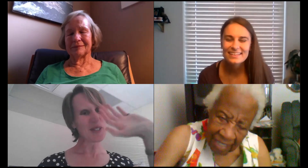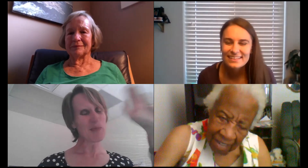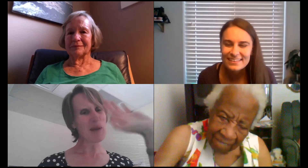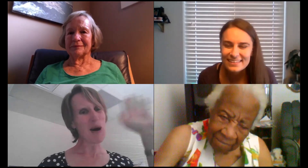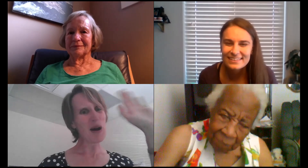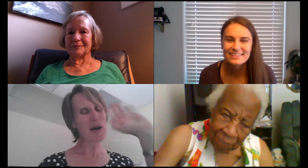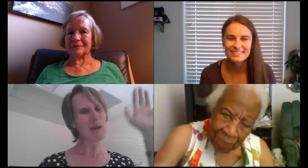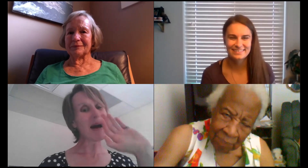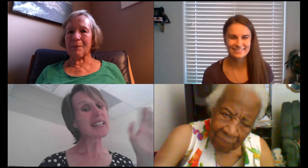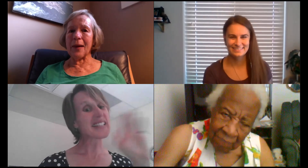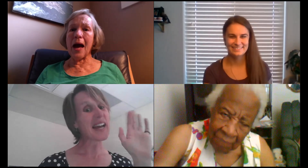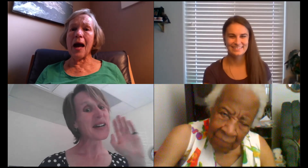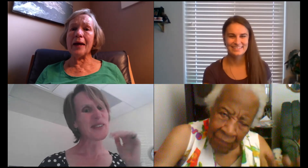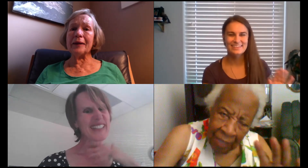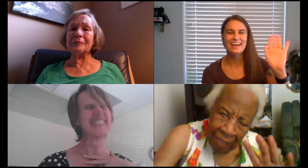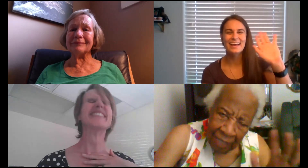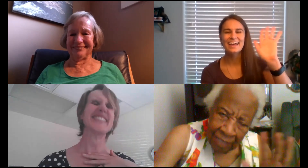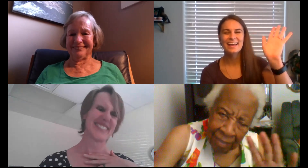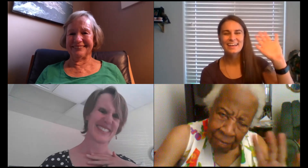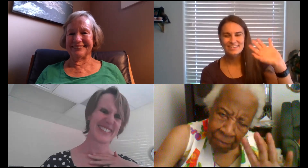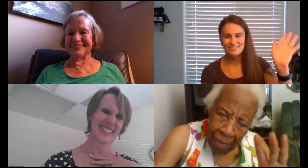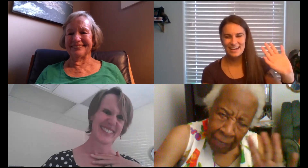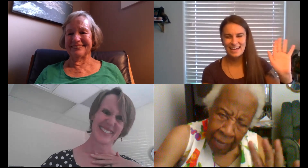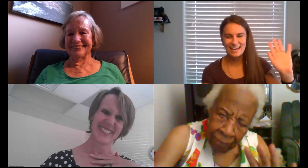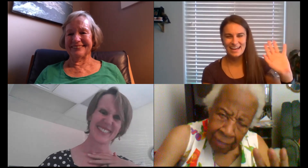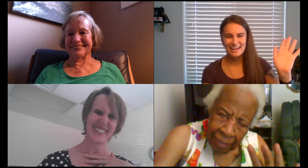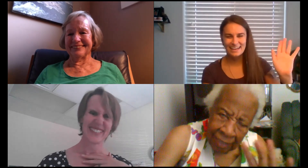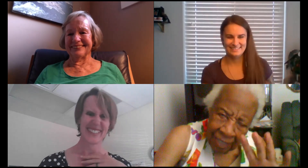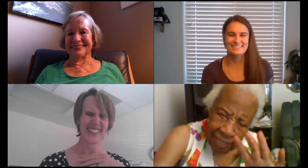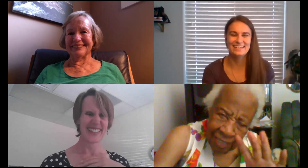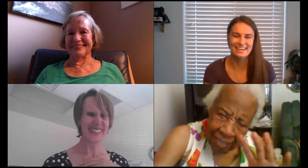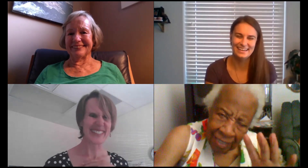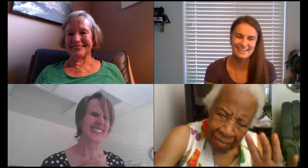Bye, Mom. Bye, Sam. Bye. Bye, Catherine. Bye.